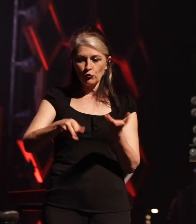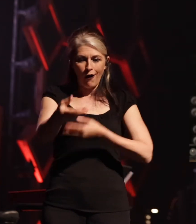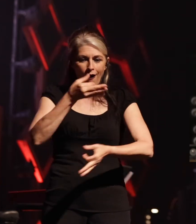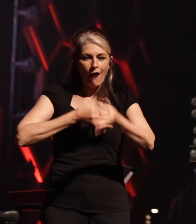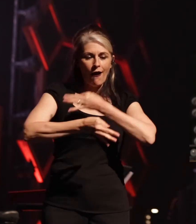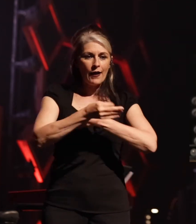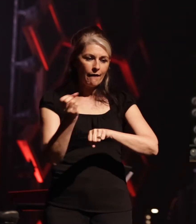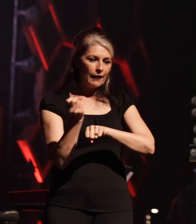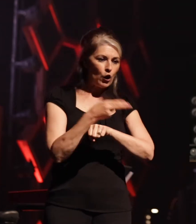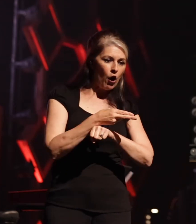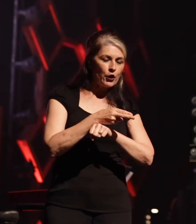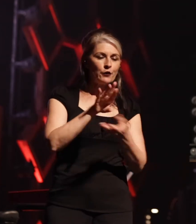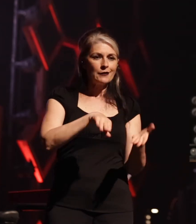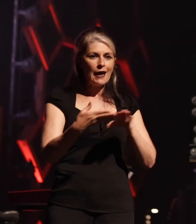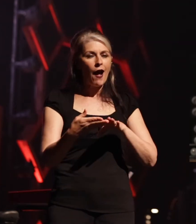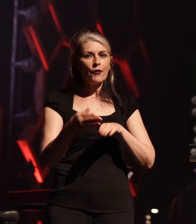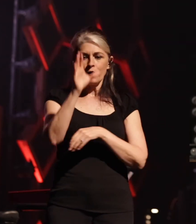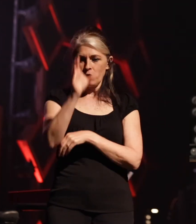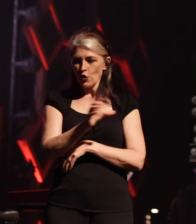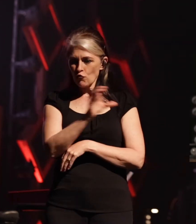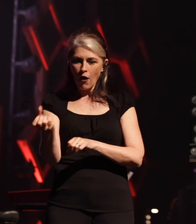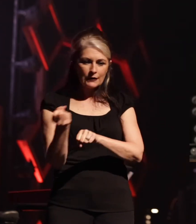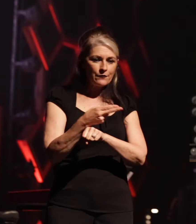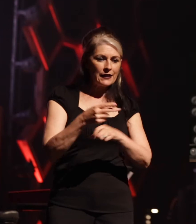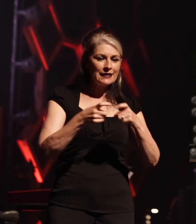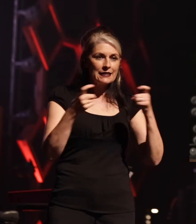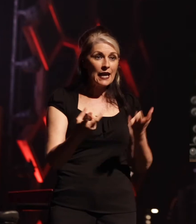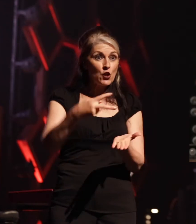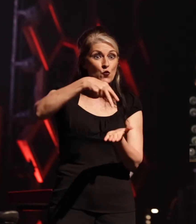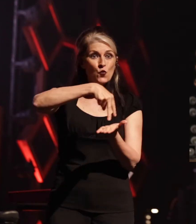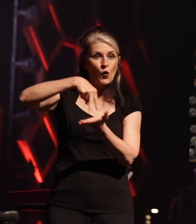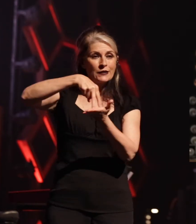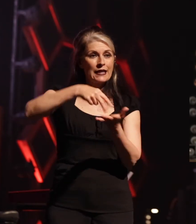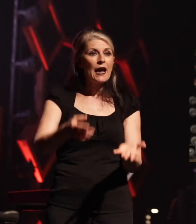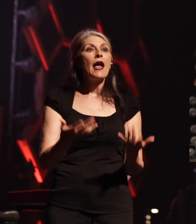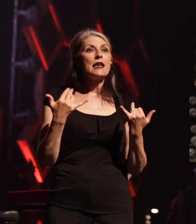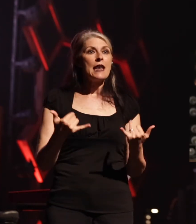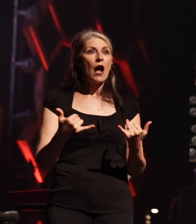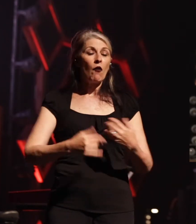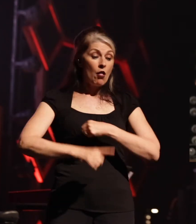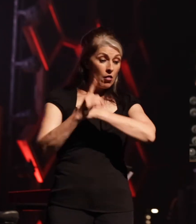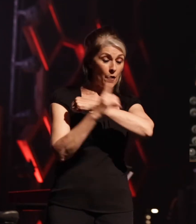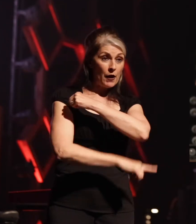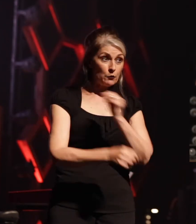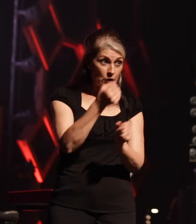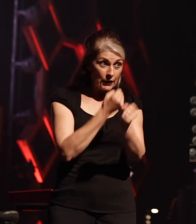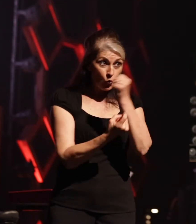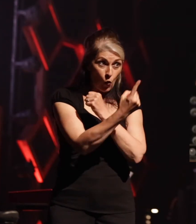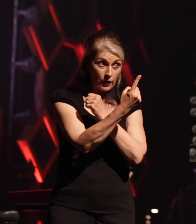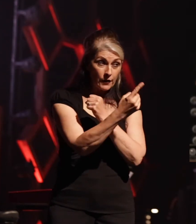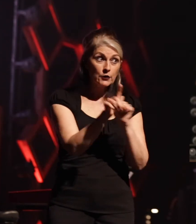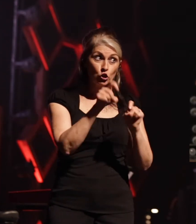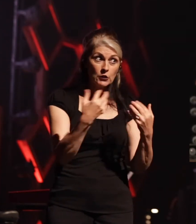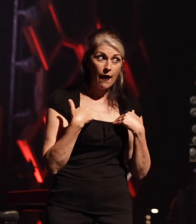he defeated the cross, that he defeated sin, he rose again, and he brings us through the punishment that each and every single one of us deserve. That